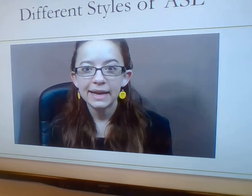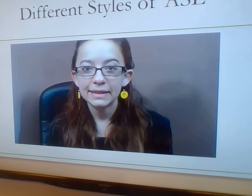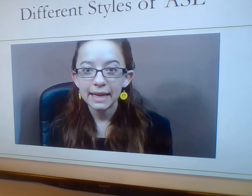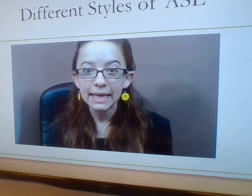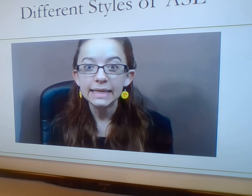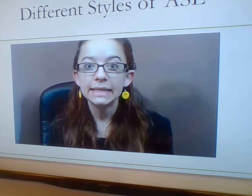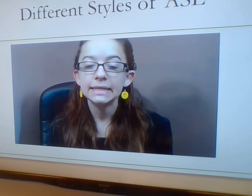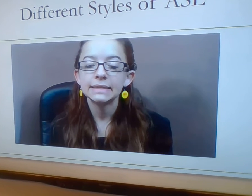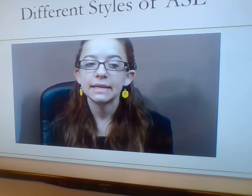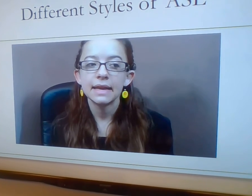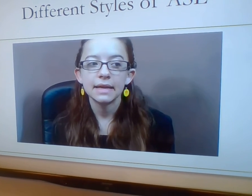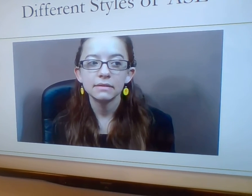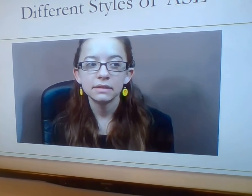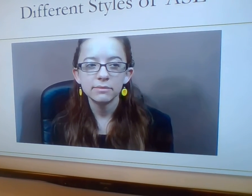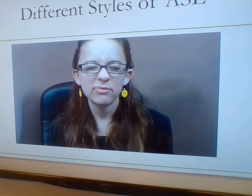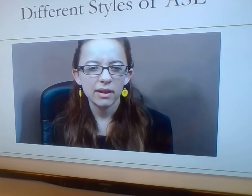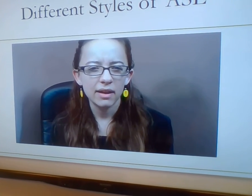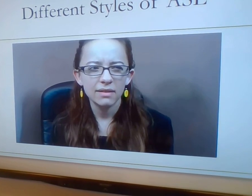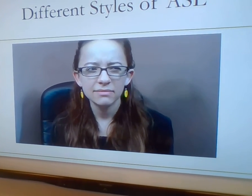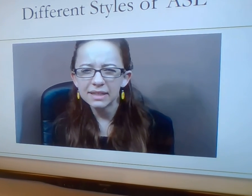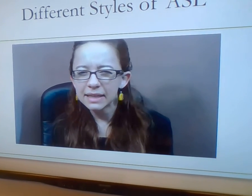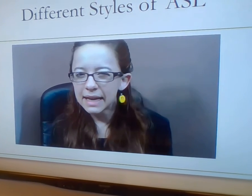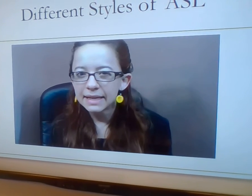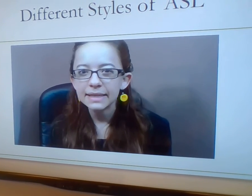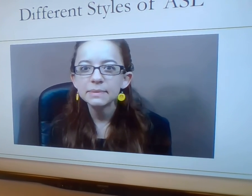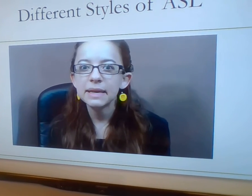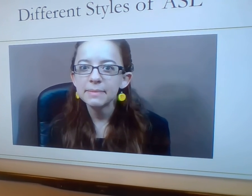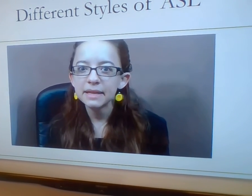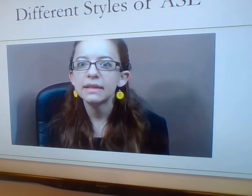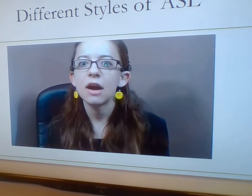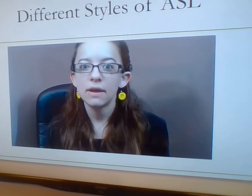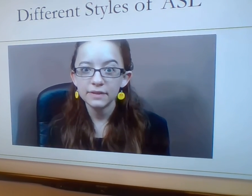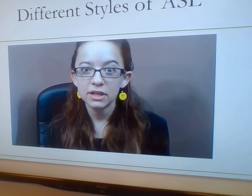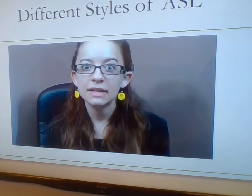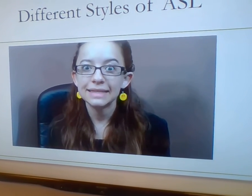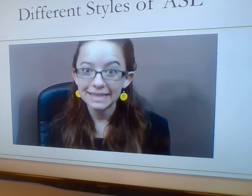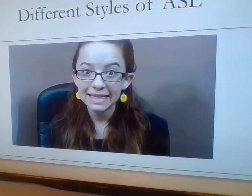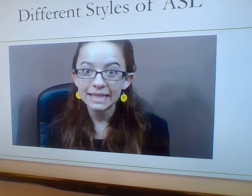in the 80s and I think the 90s maybe, they often taught C.